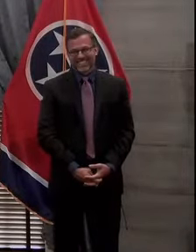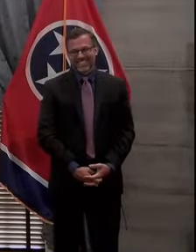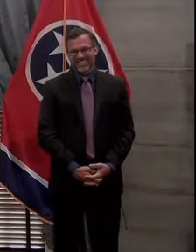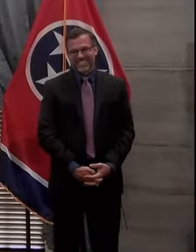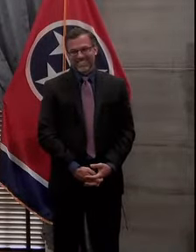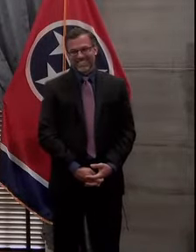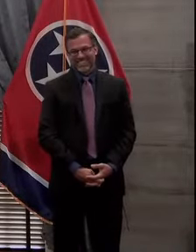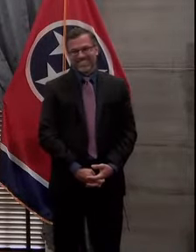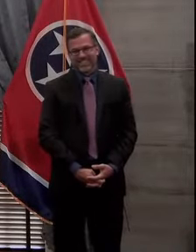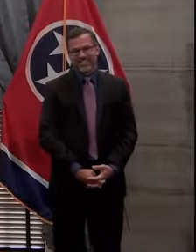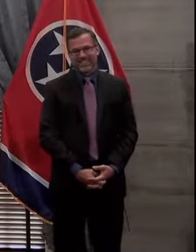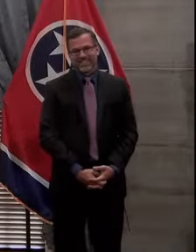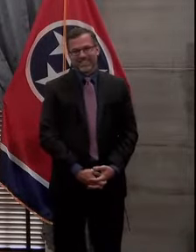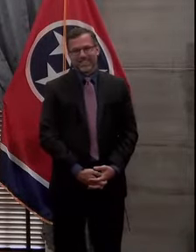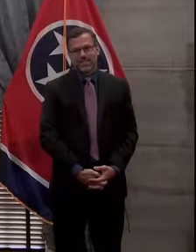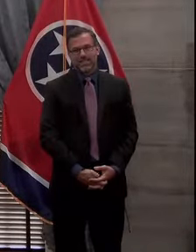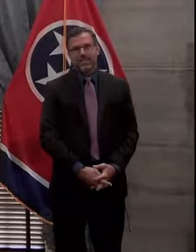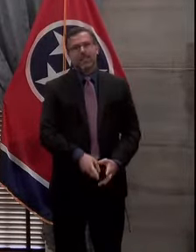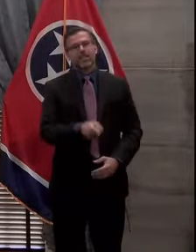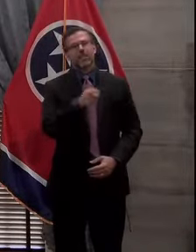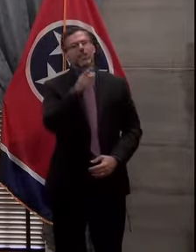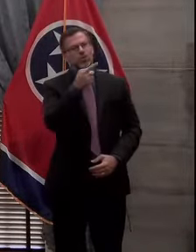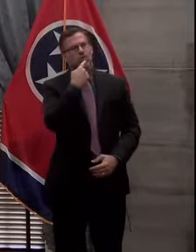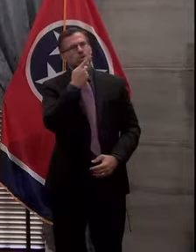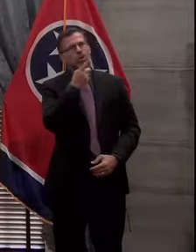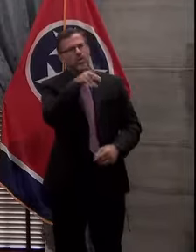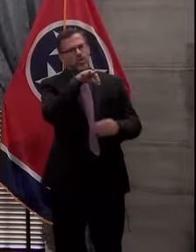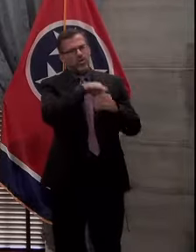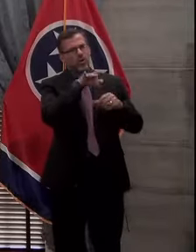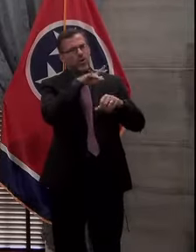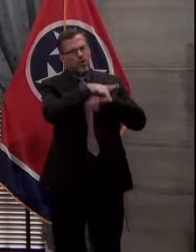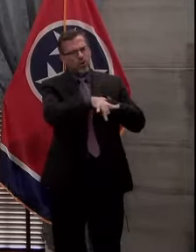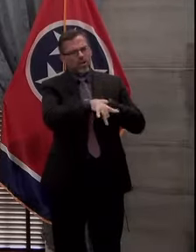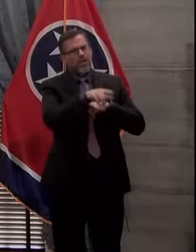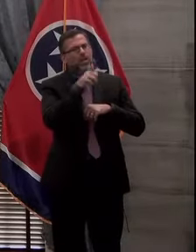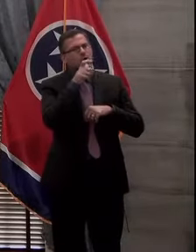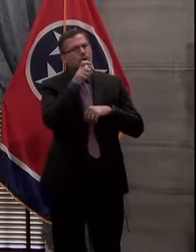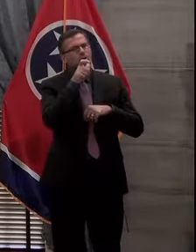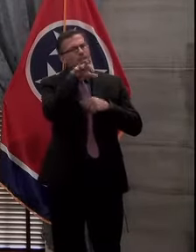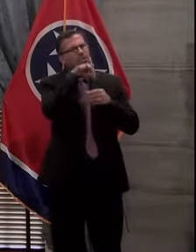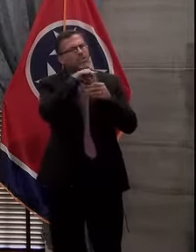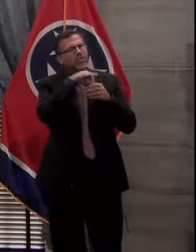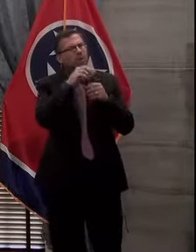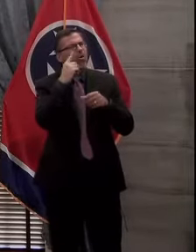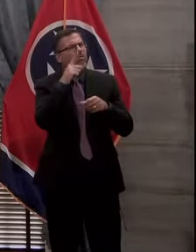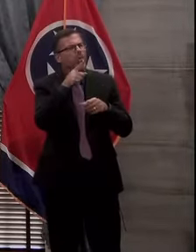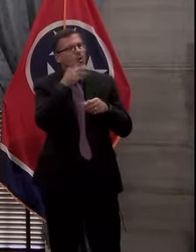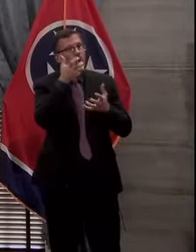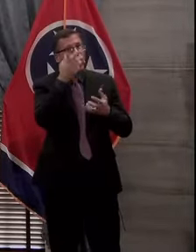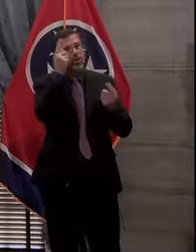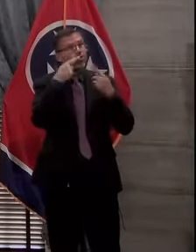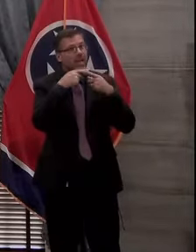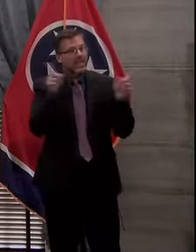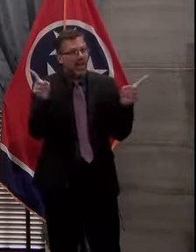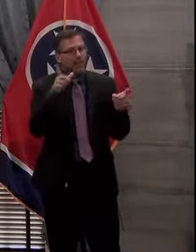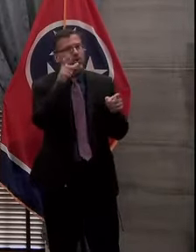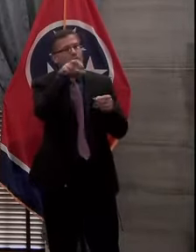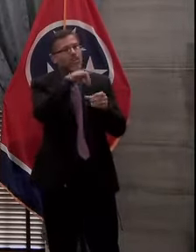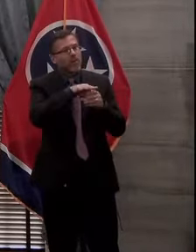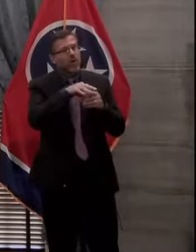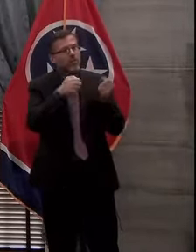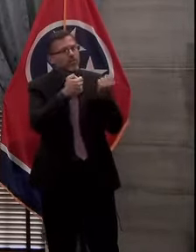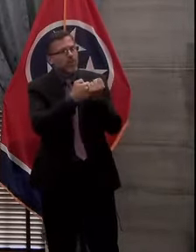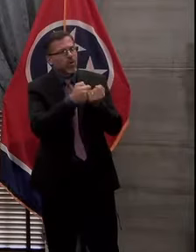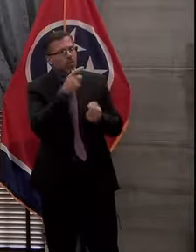Tennessean that you voted early, but I didn't hear you say who you voted for in the Republican Senate primary. Do you want to share with us who you voted for?